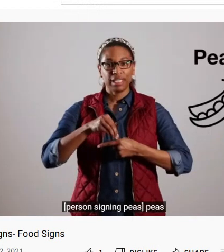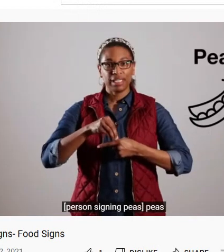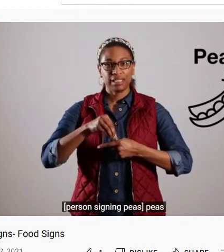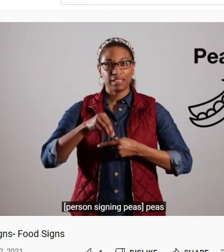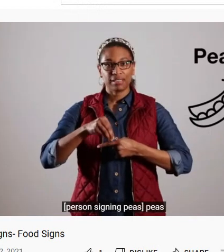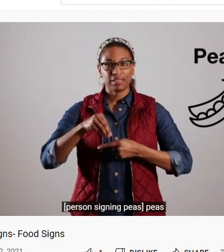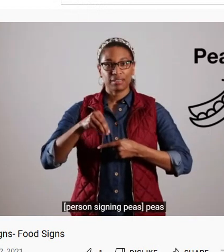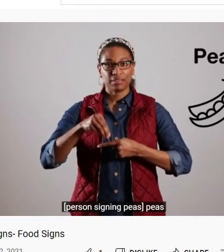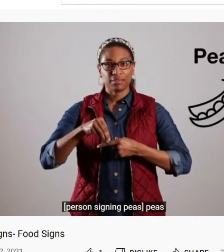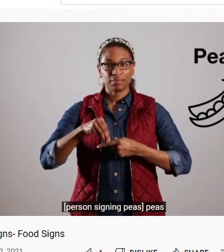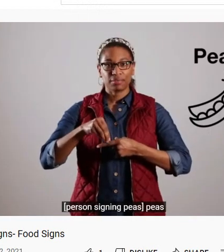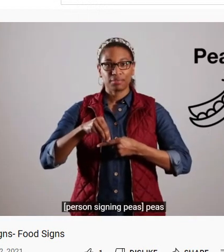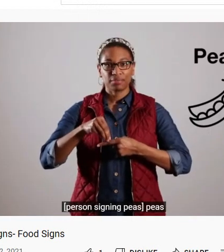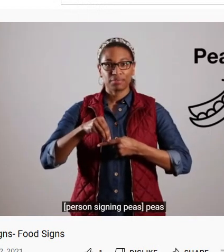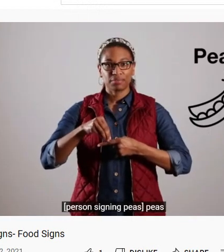Peas,